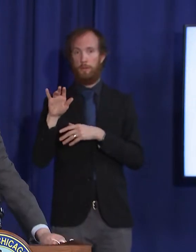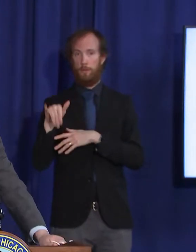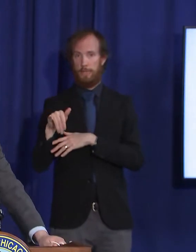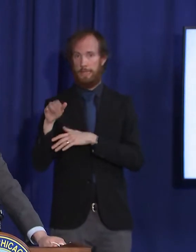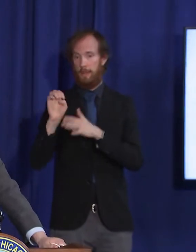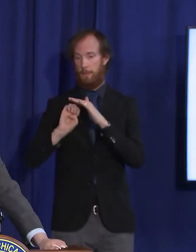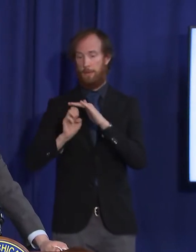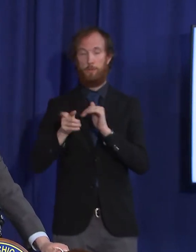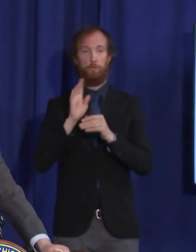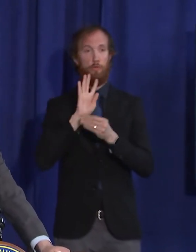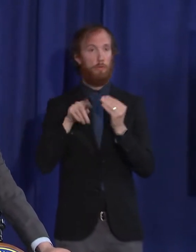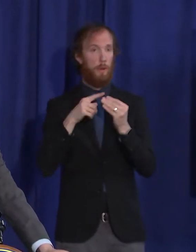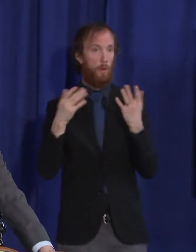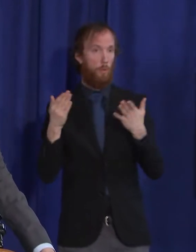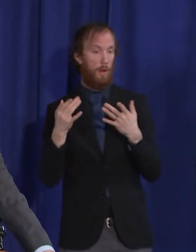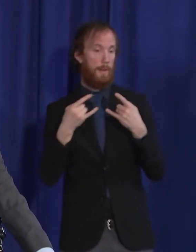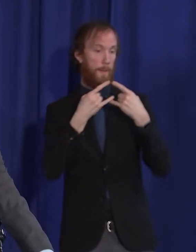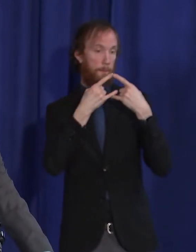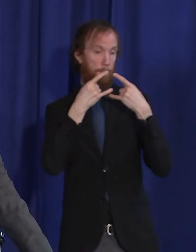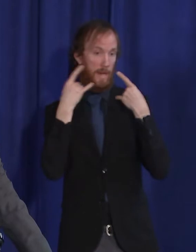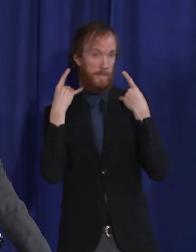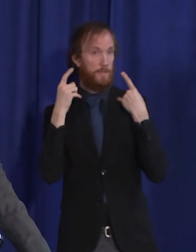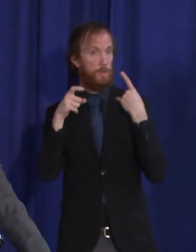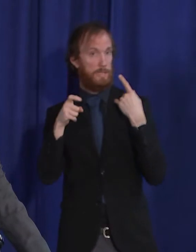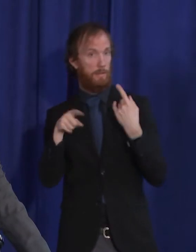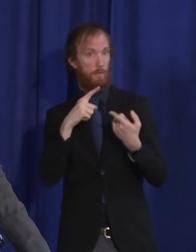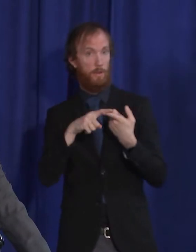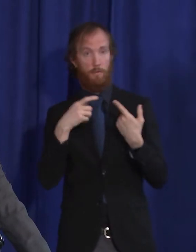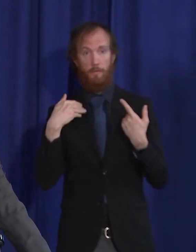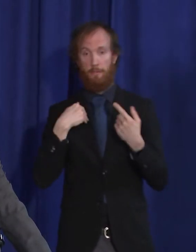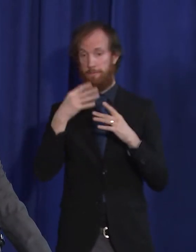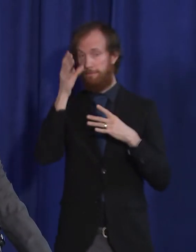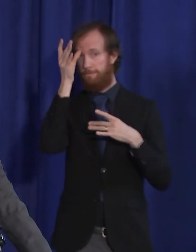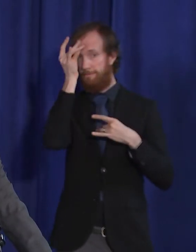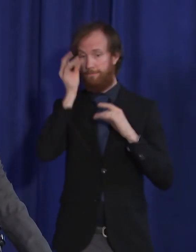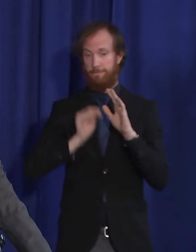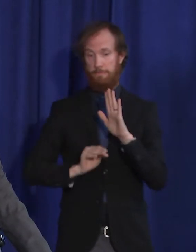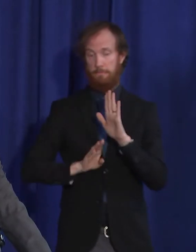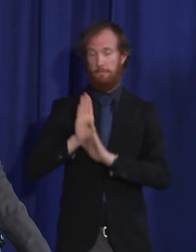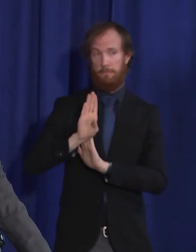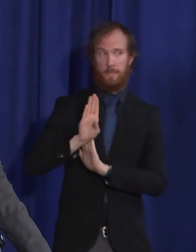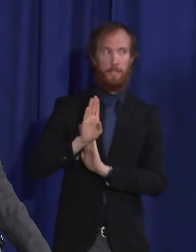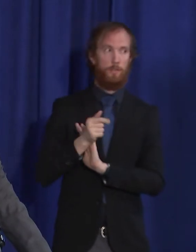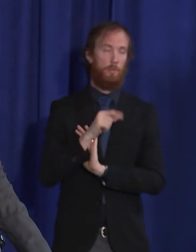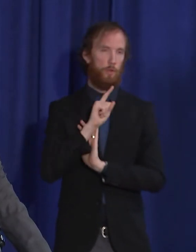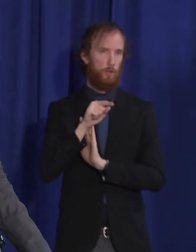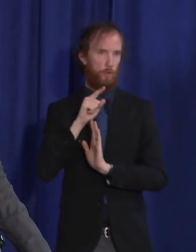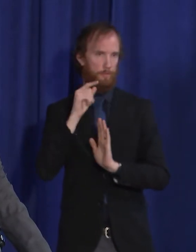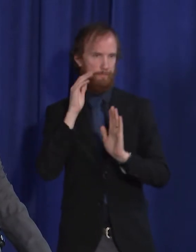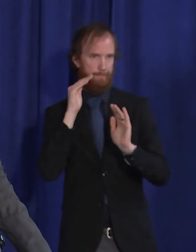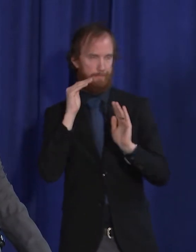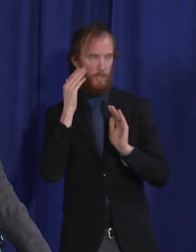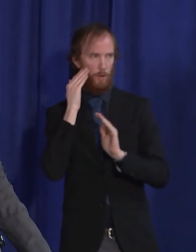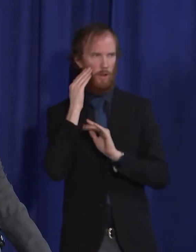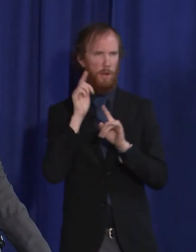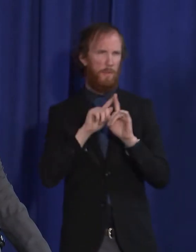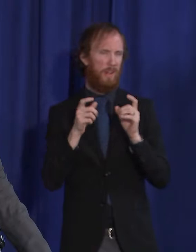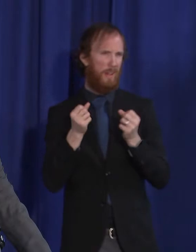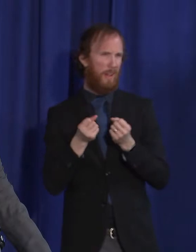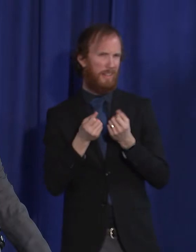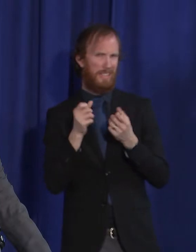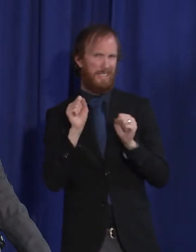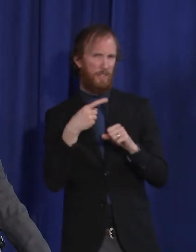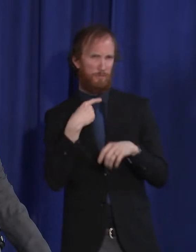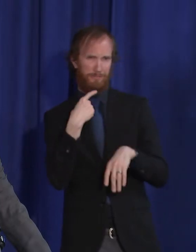about masks having to be re-implemented when there are cases. Yeah. So this isn't perhaps unexpected, but I'm wondering if you can say specifically how many